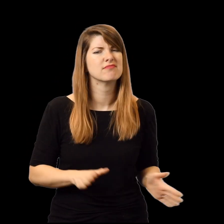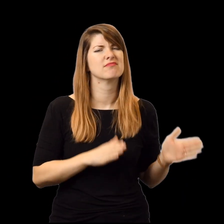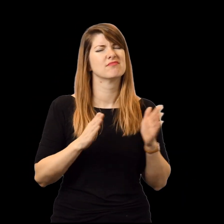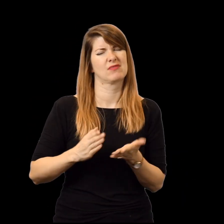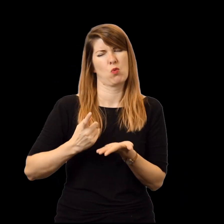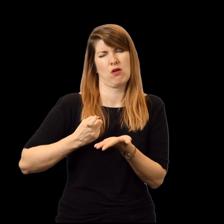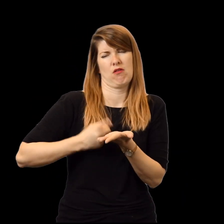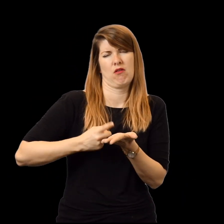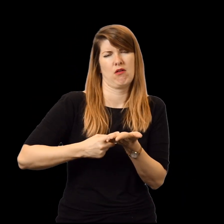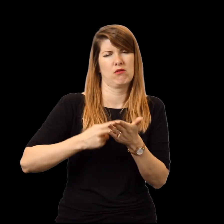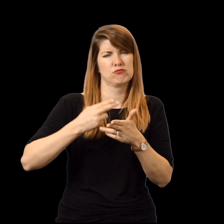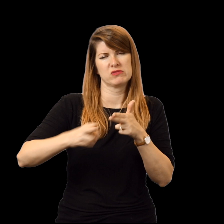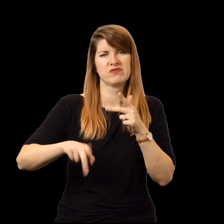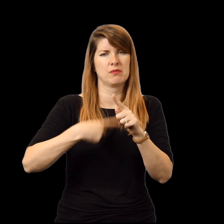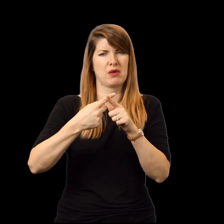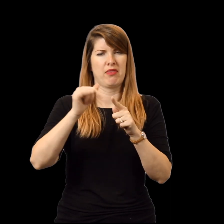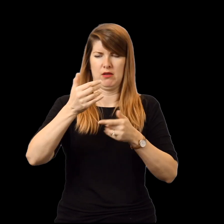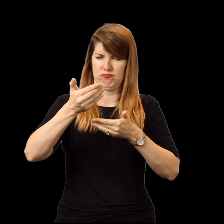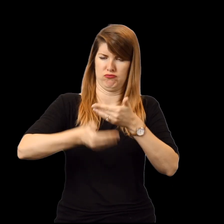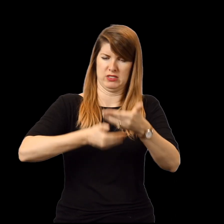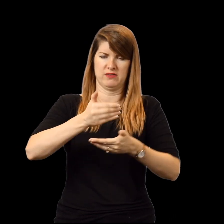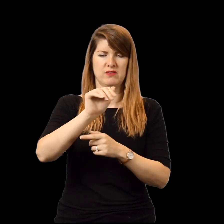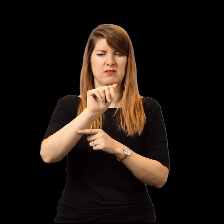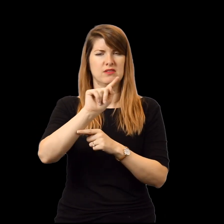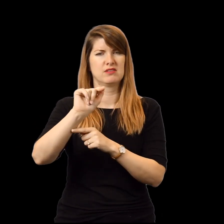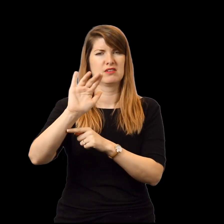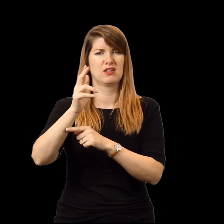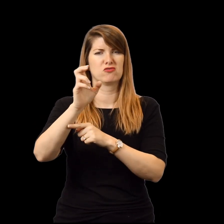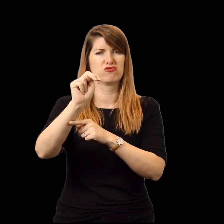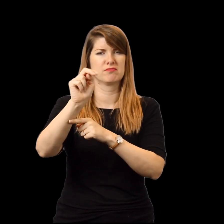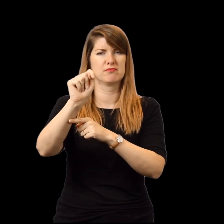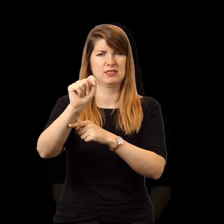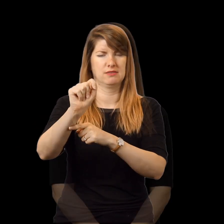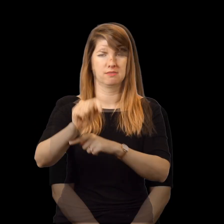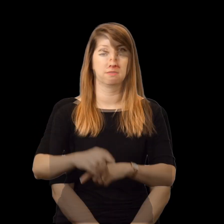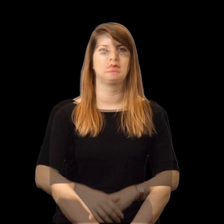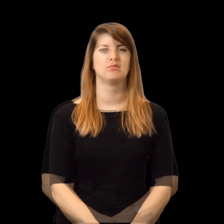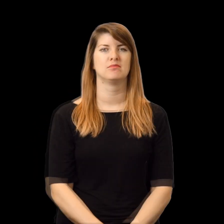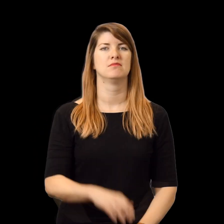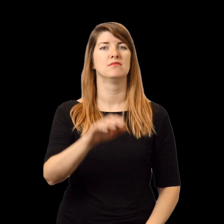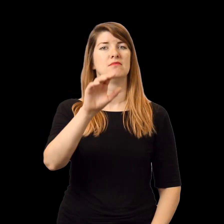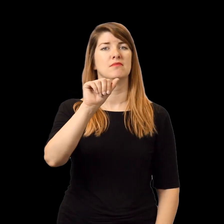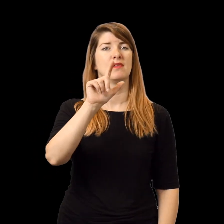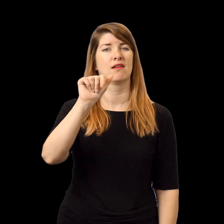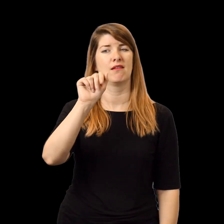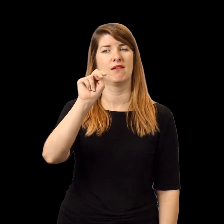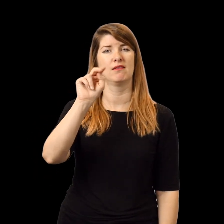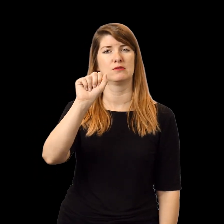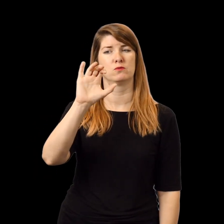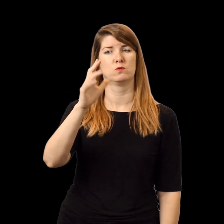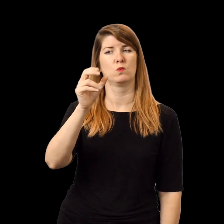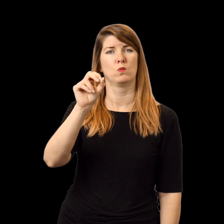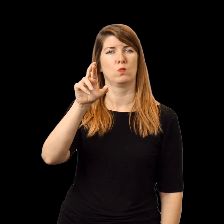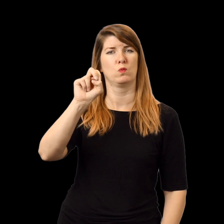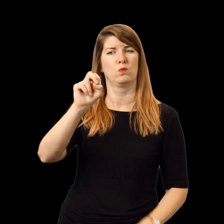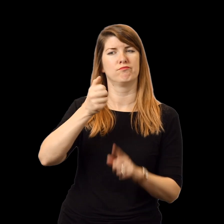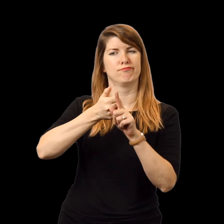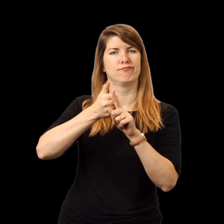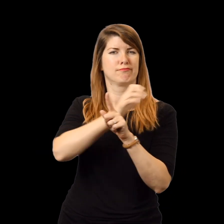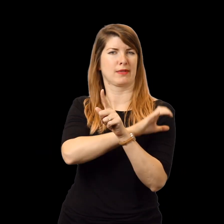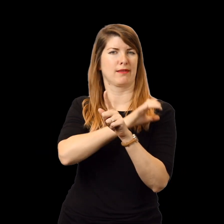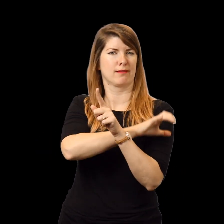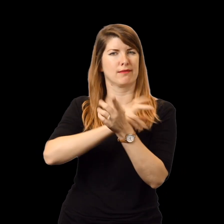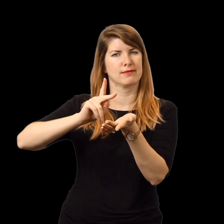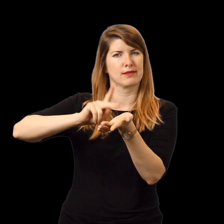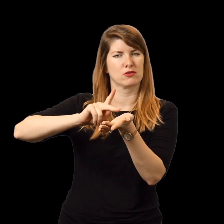want to talk briefly about the process of attachment. Alan Shore is a clinical psychiatrist and an